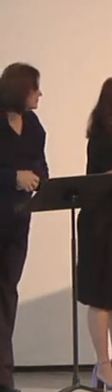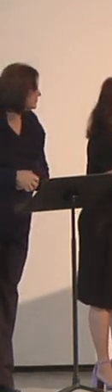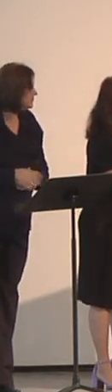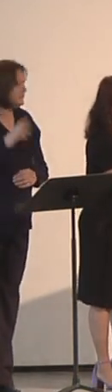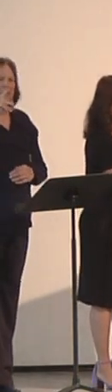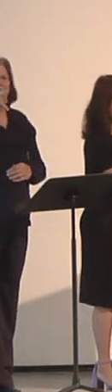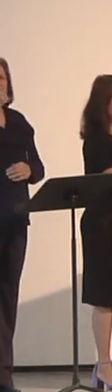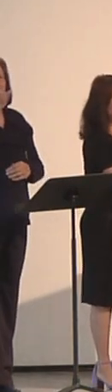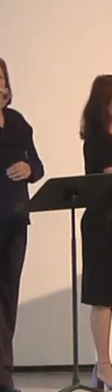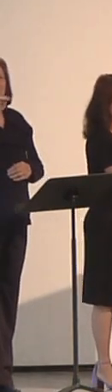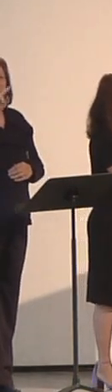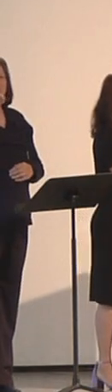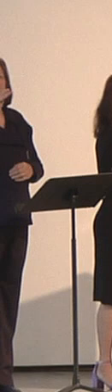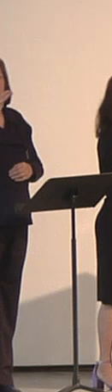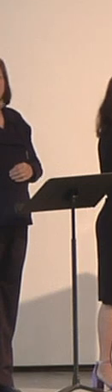Pani Tao.